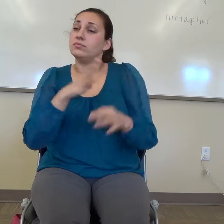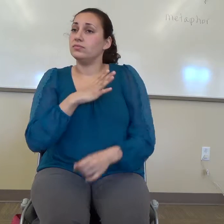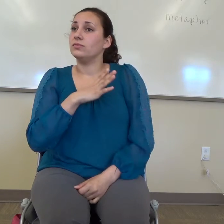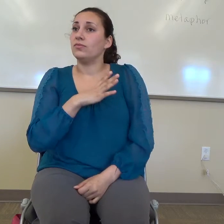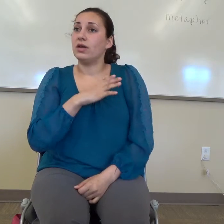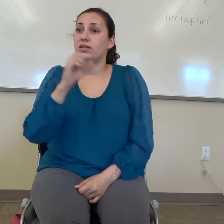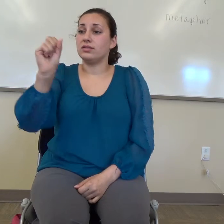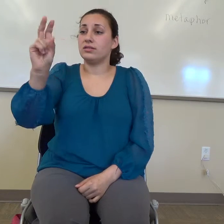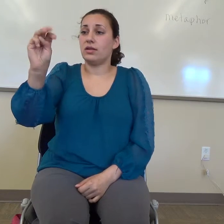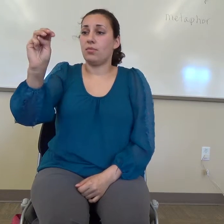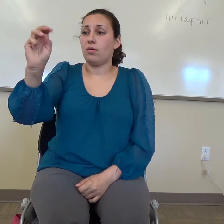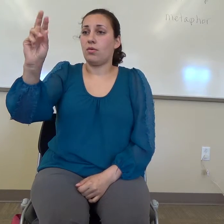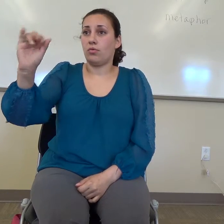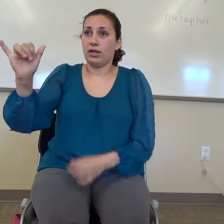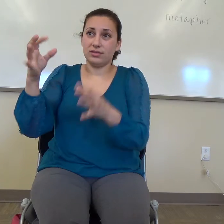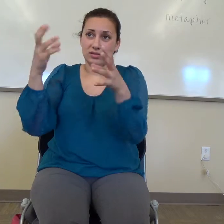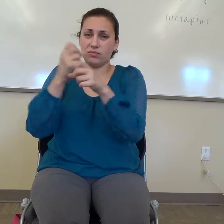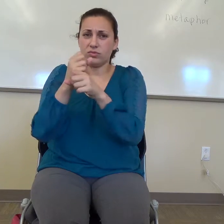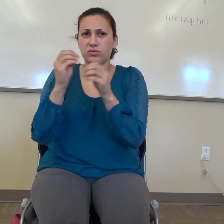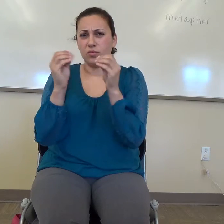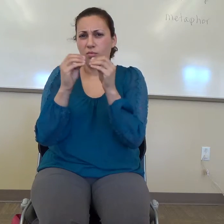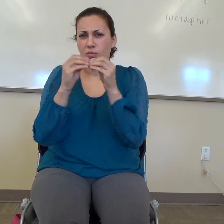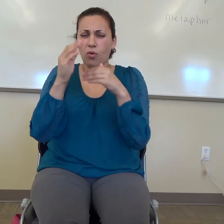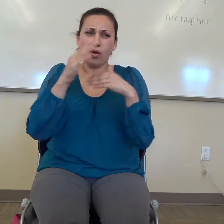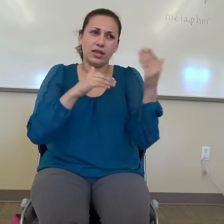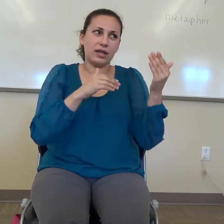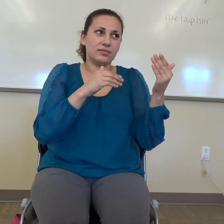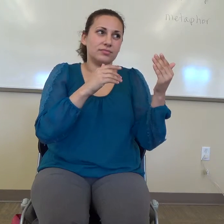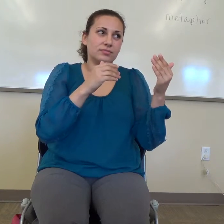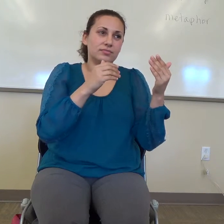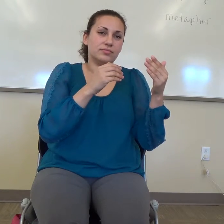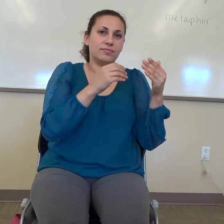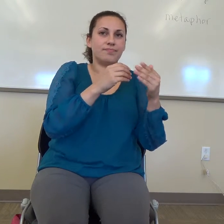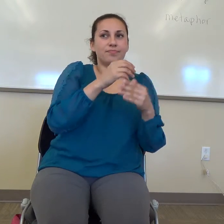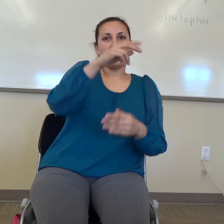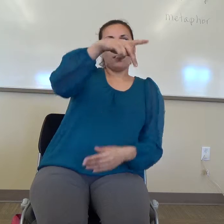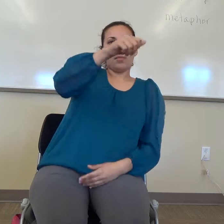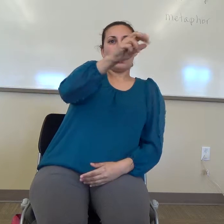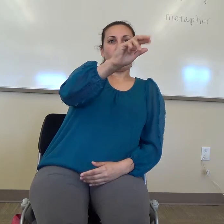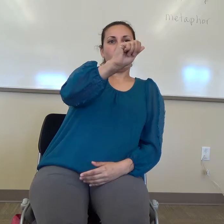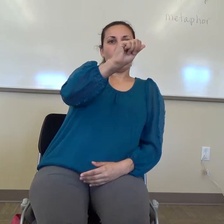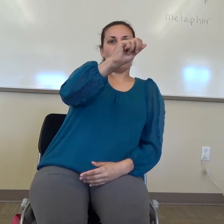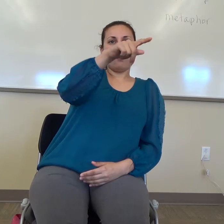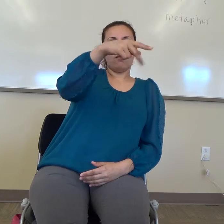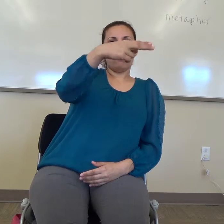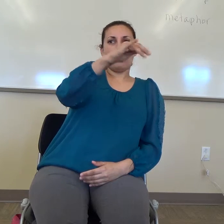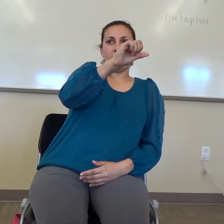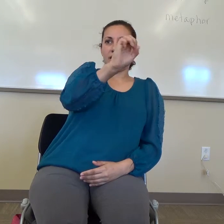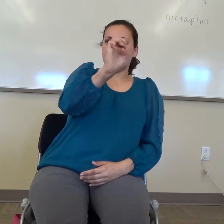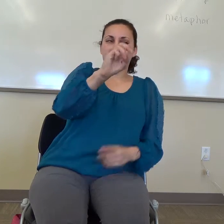can be longer than paraphrases, but they should never be longer than 1